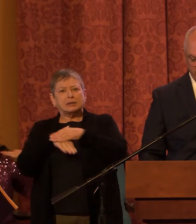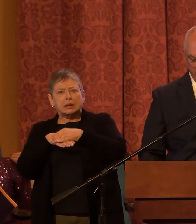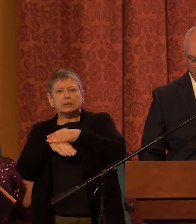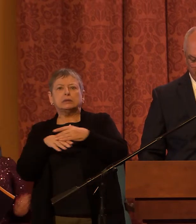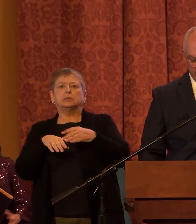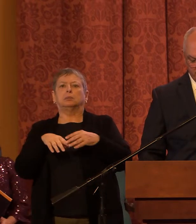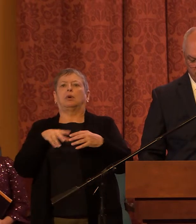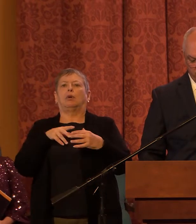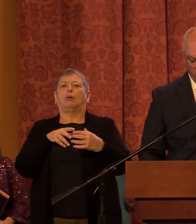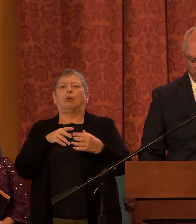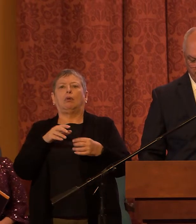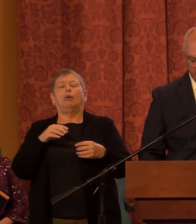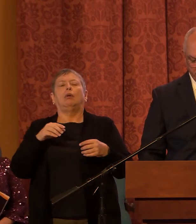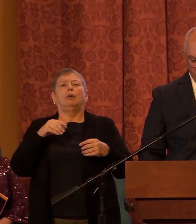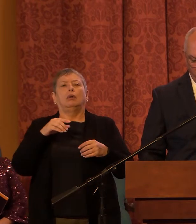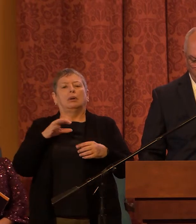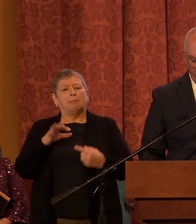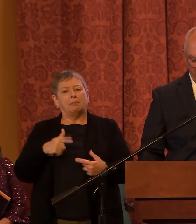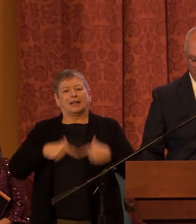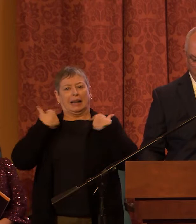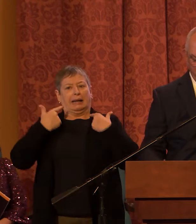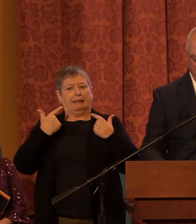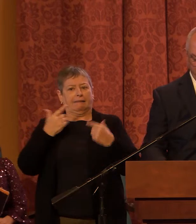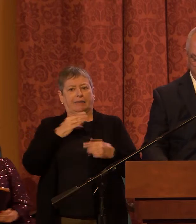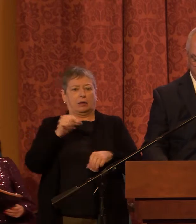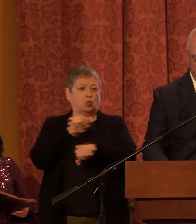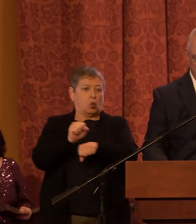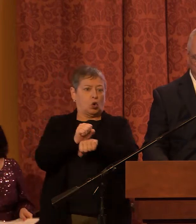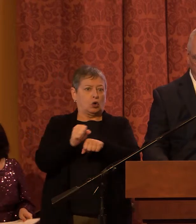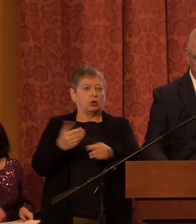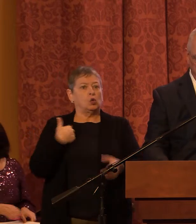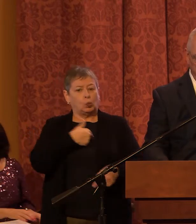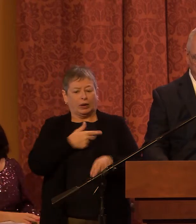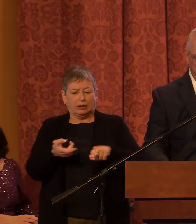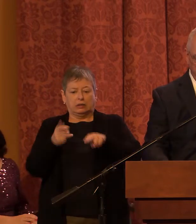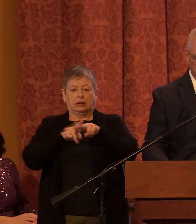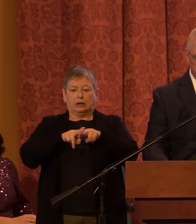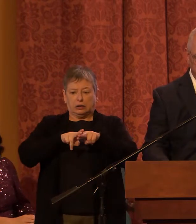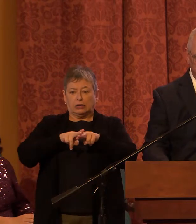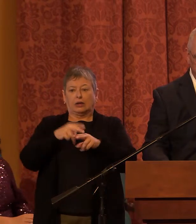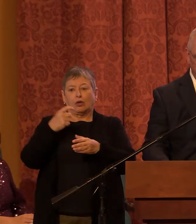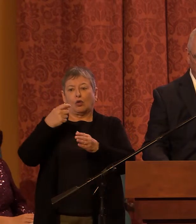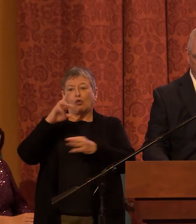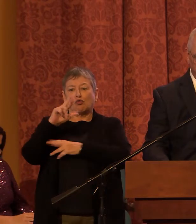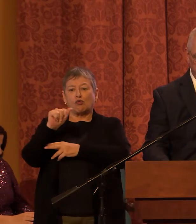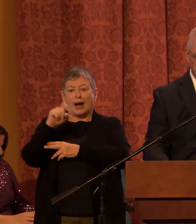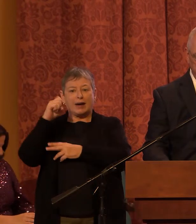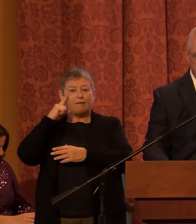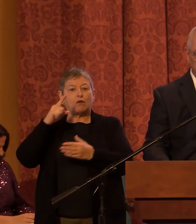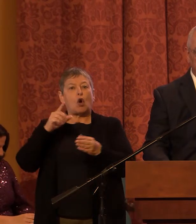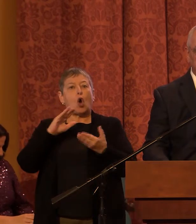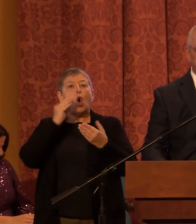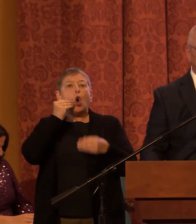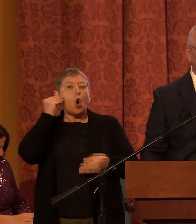work, and so forth, we have raised the rates for home and community-based